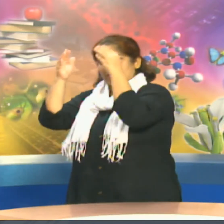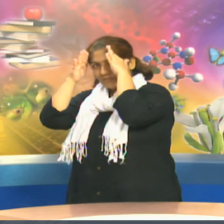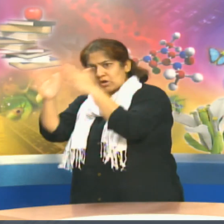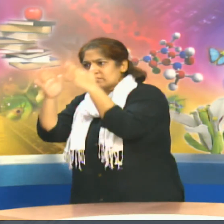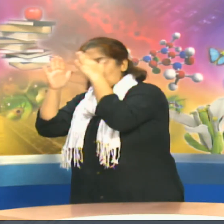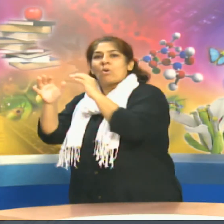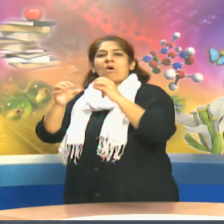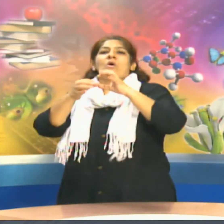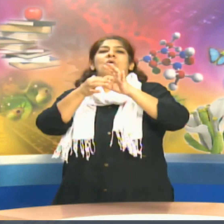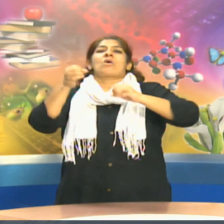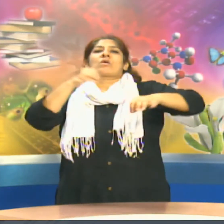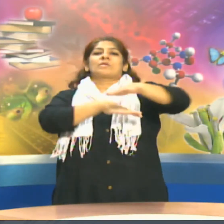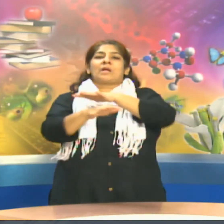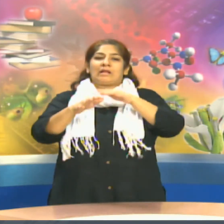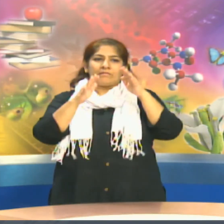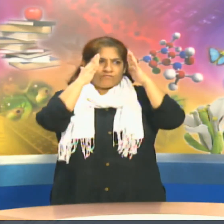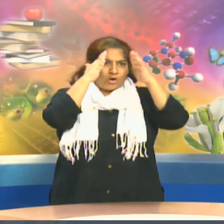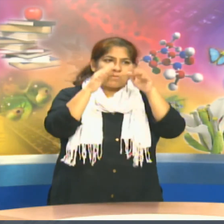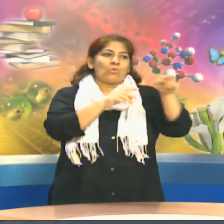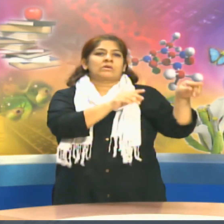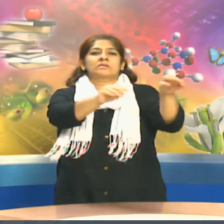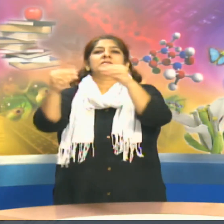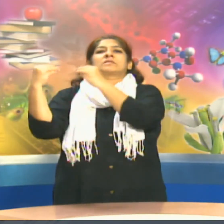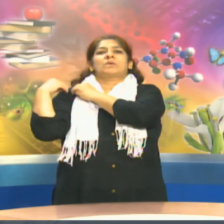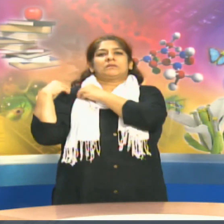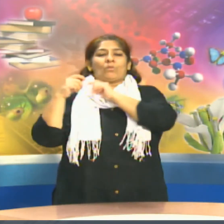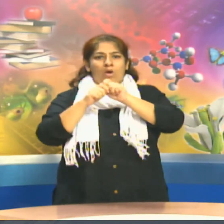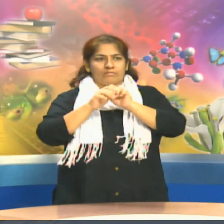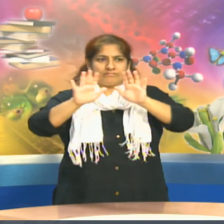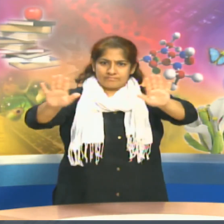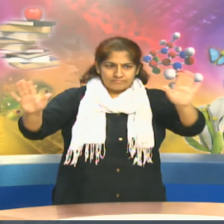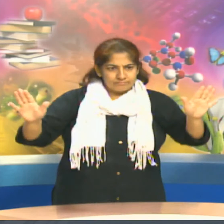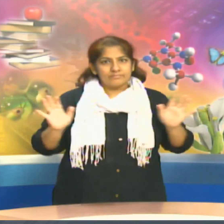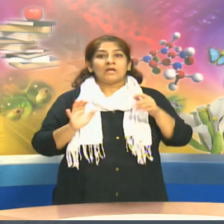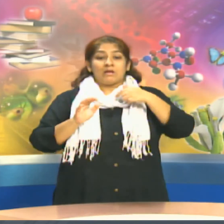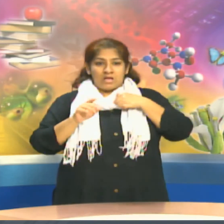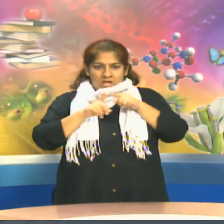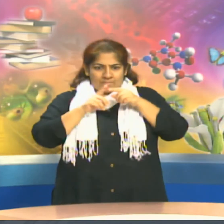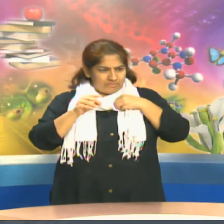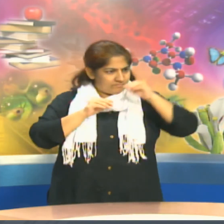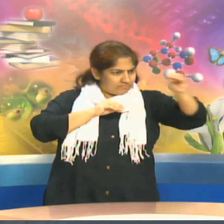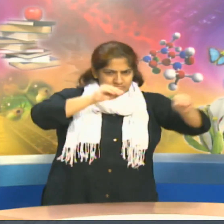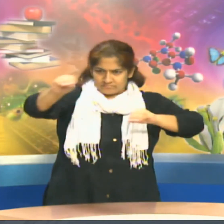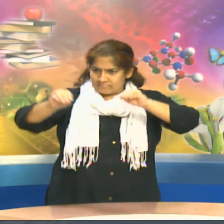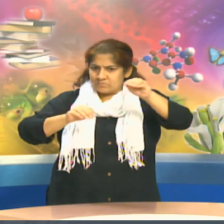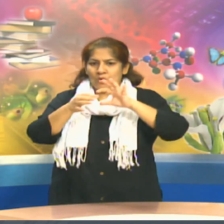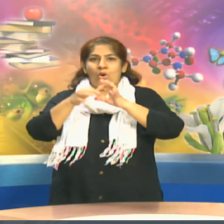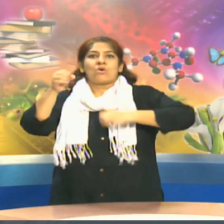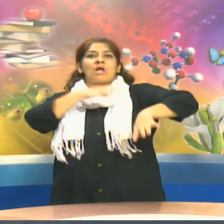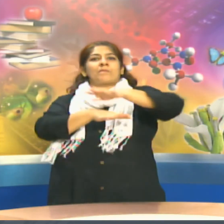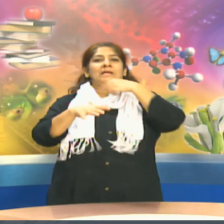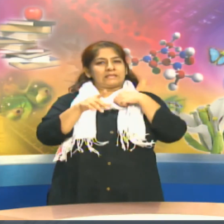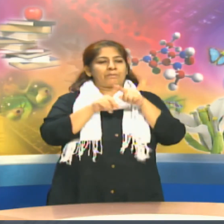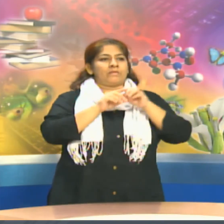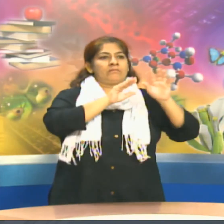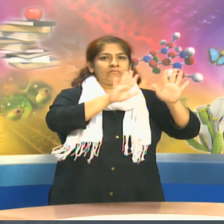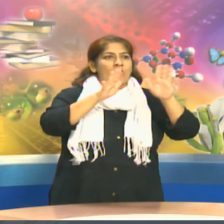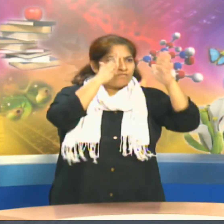work at different places. So, different kinds of organizations are at different places. So, that